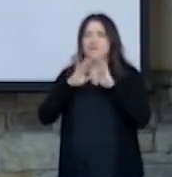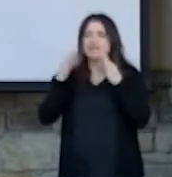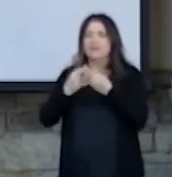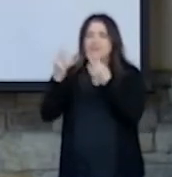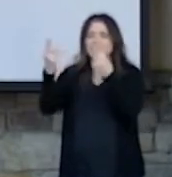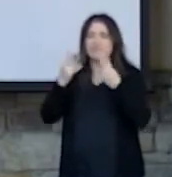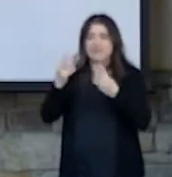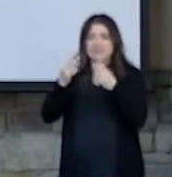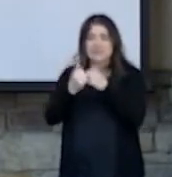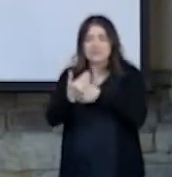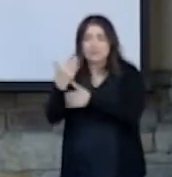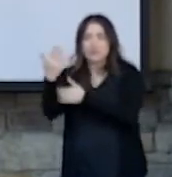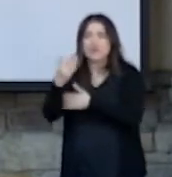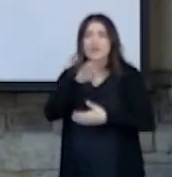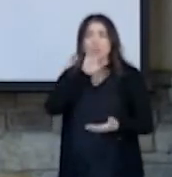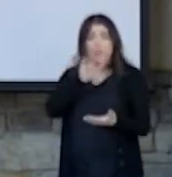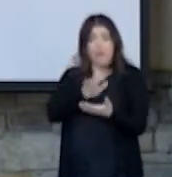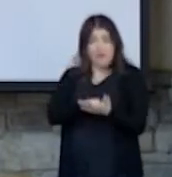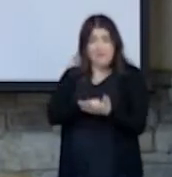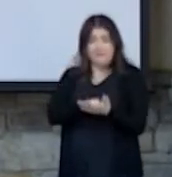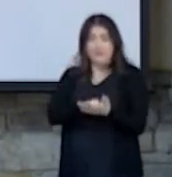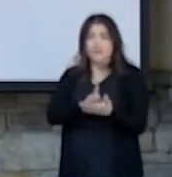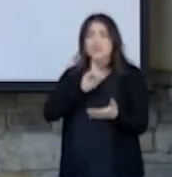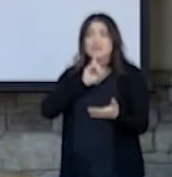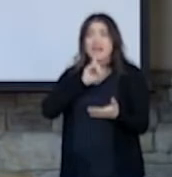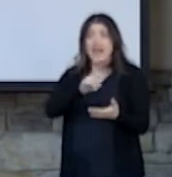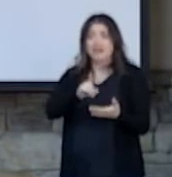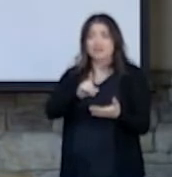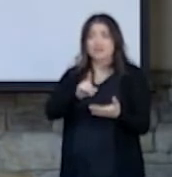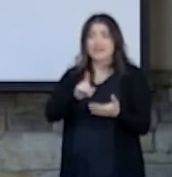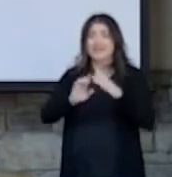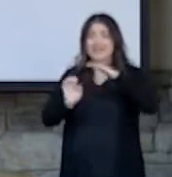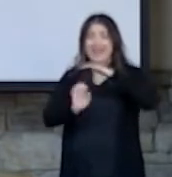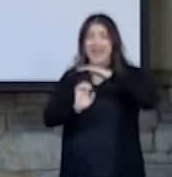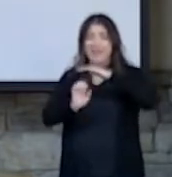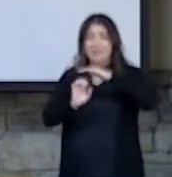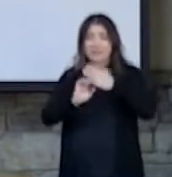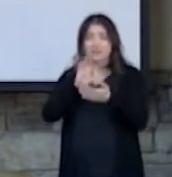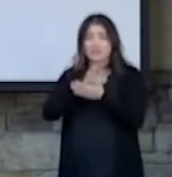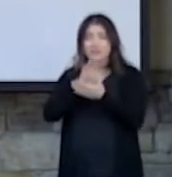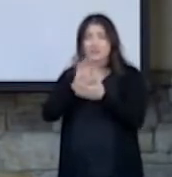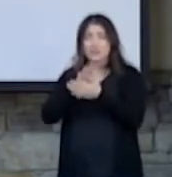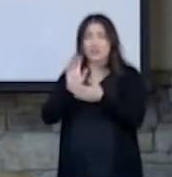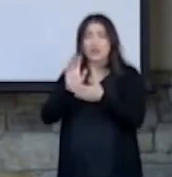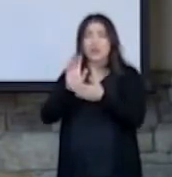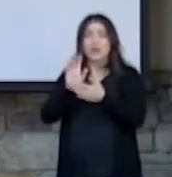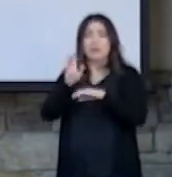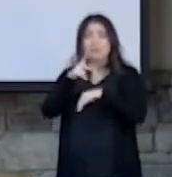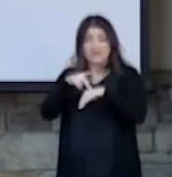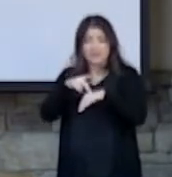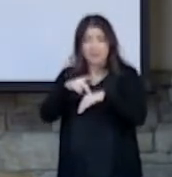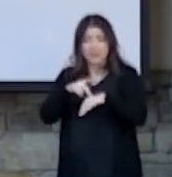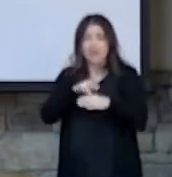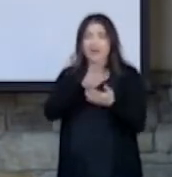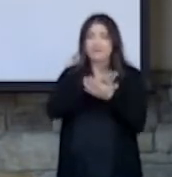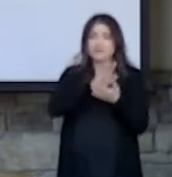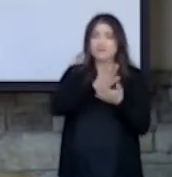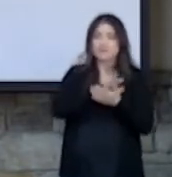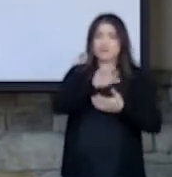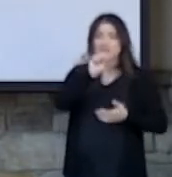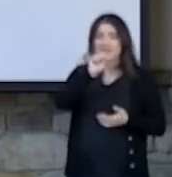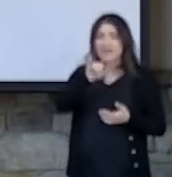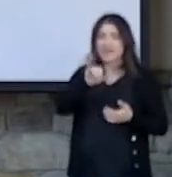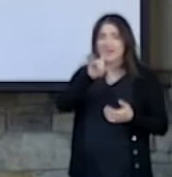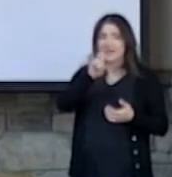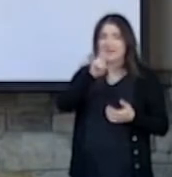with us this morning, and the wife was actually the elementary school principal of the school that Sydney and Ashley attended